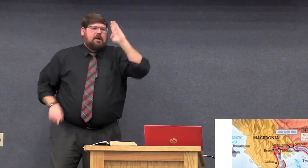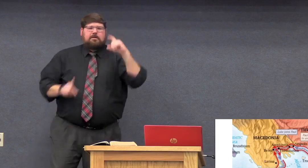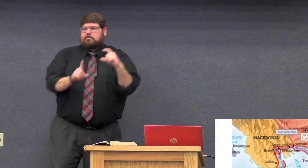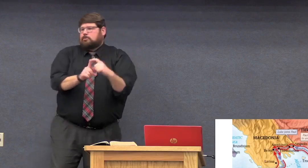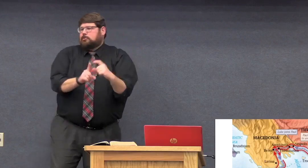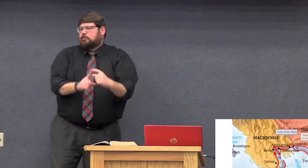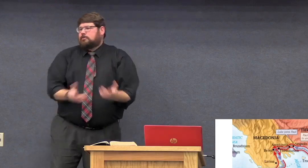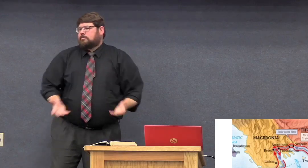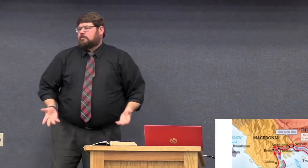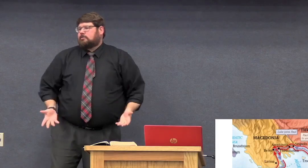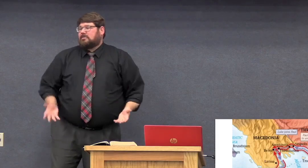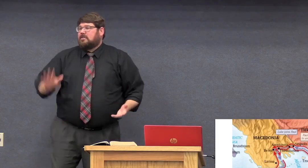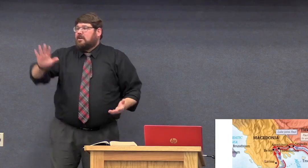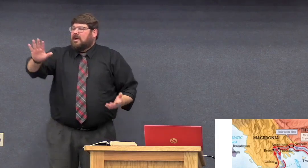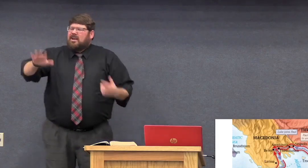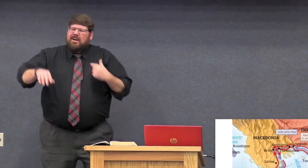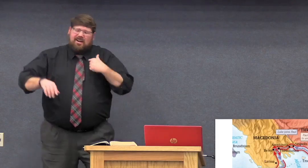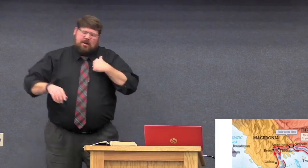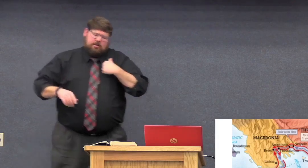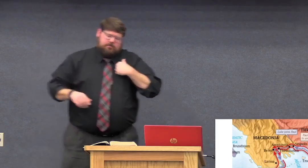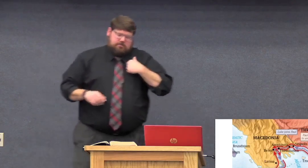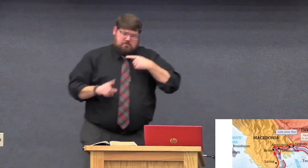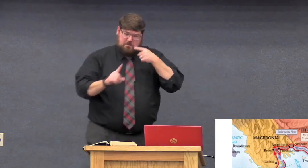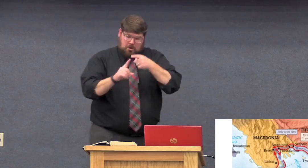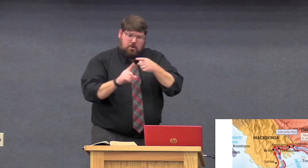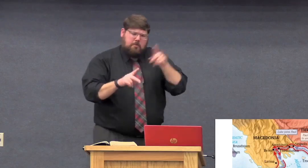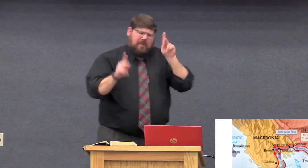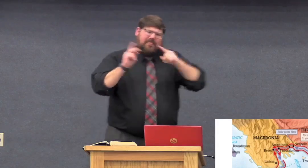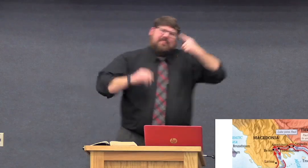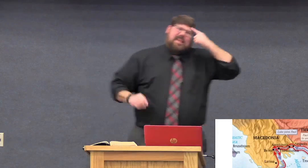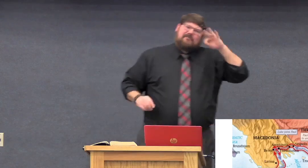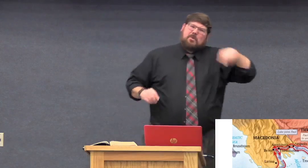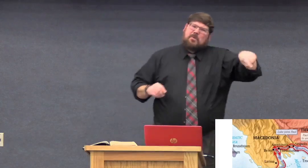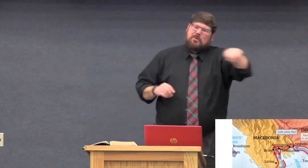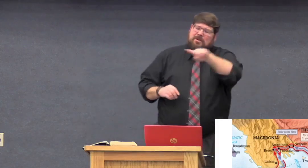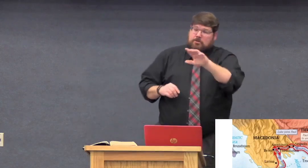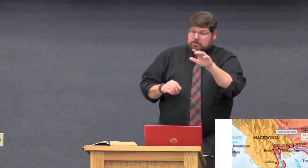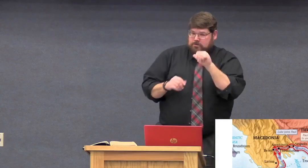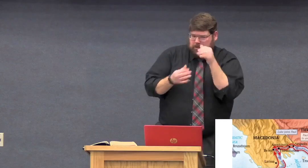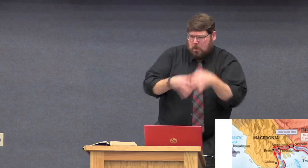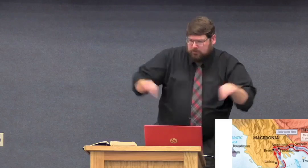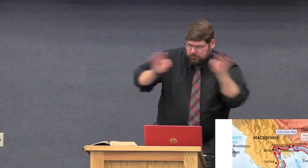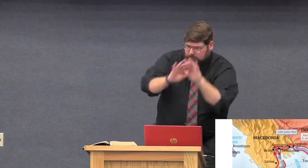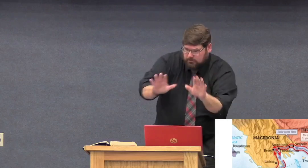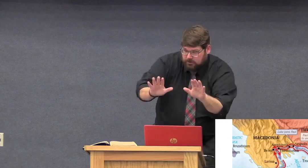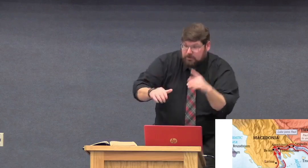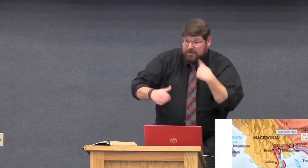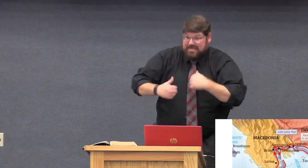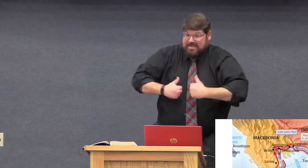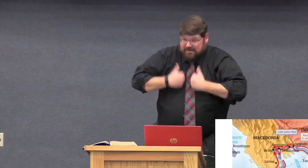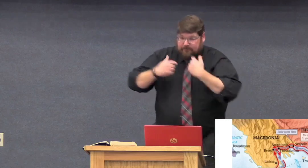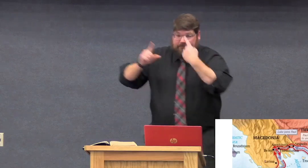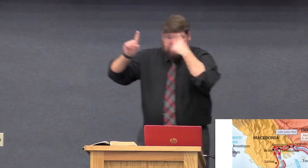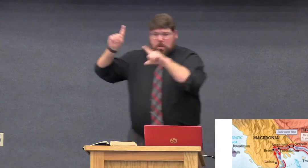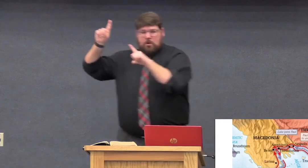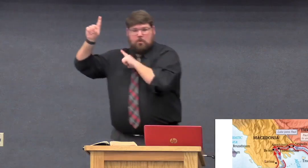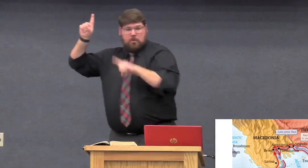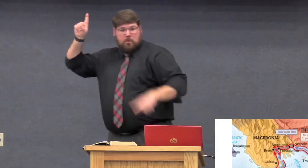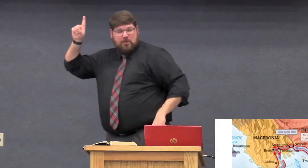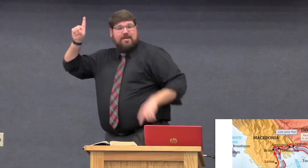We should love God's word. And my point is, it's not important what people think of you. We live for